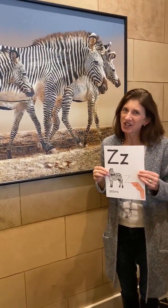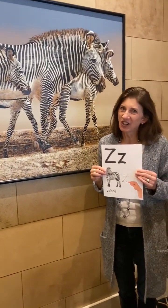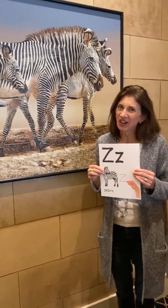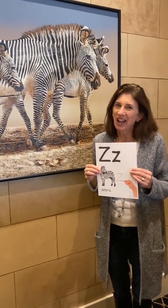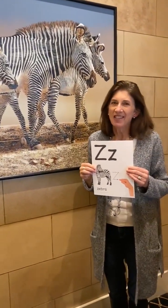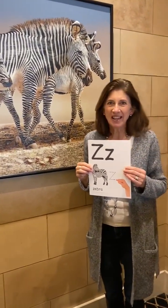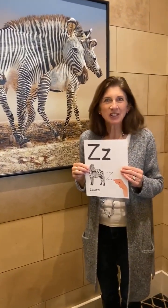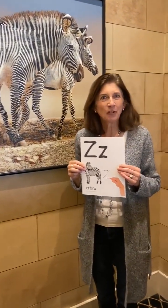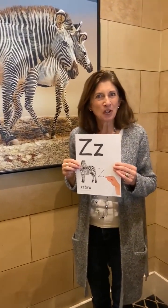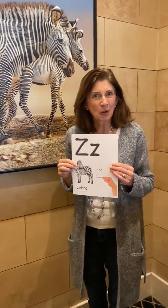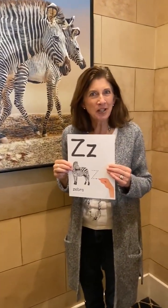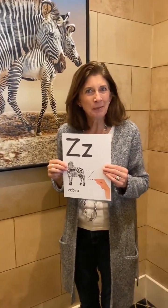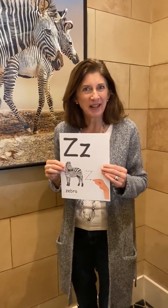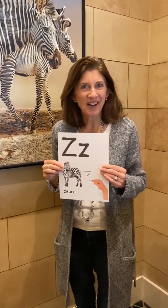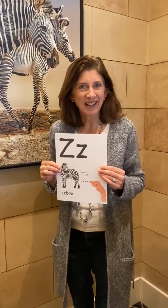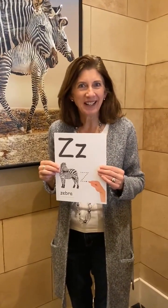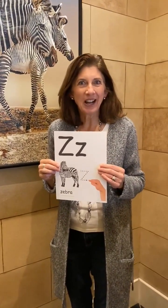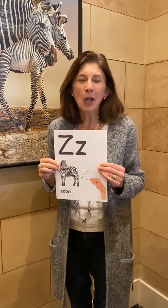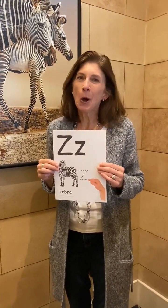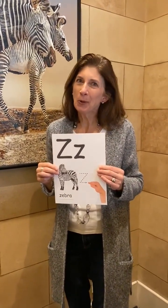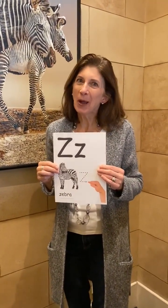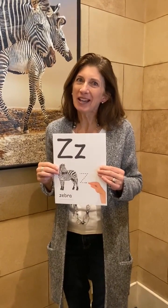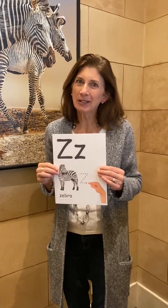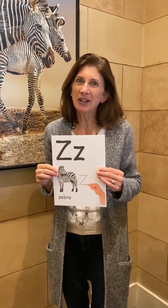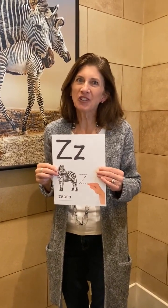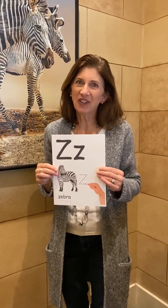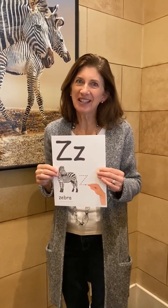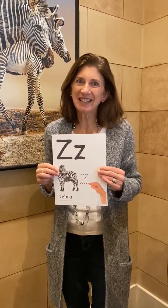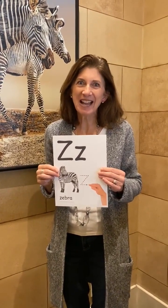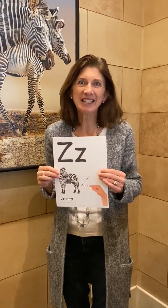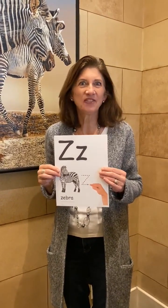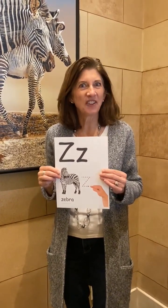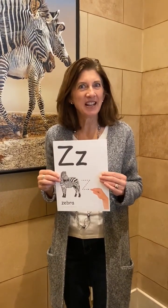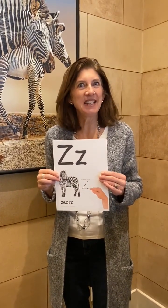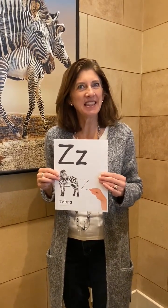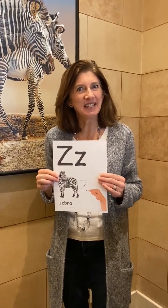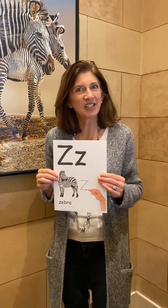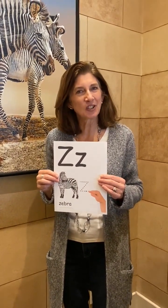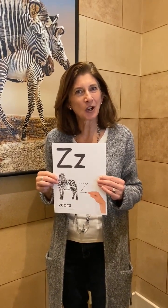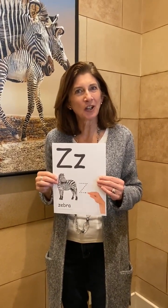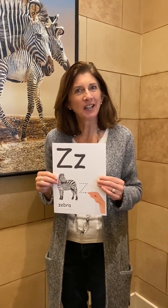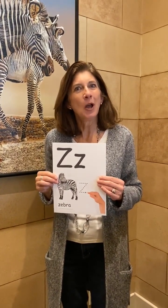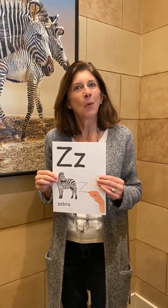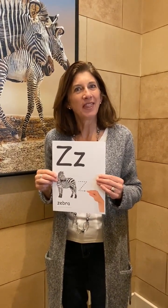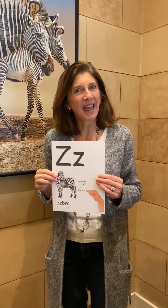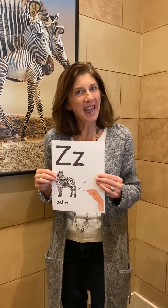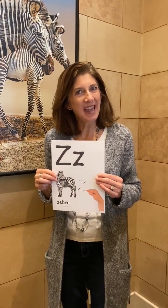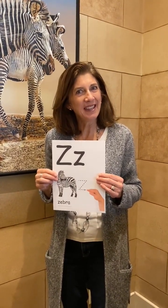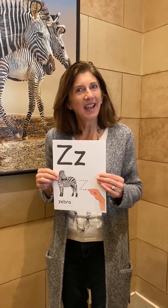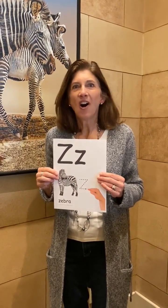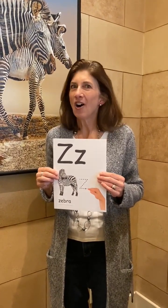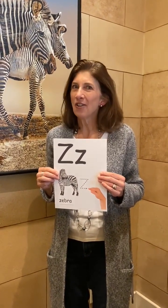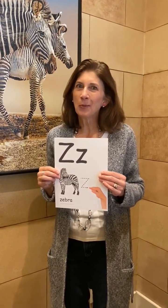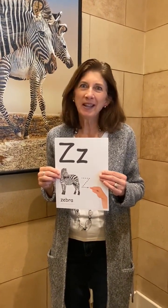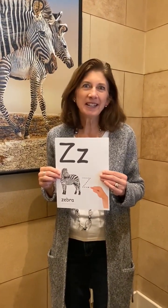adventure. Thanks for joining me on it. I hope you had as much fun as I did finding things that started with A all the way to